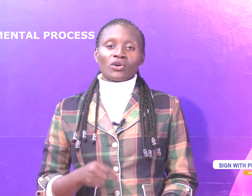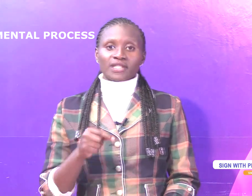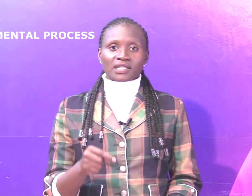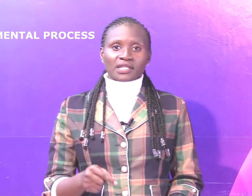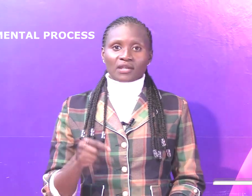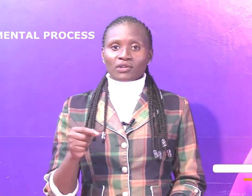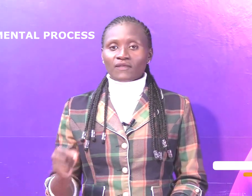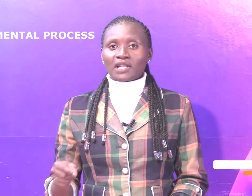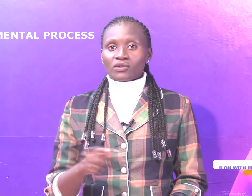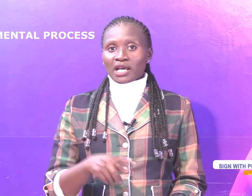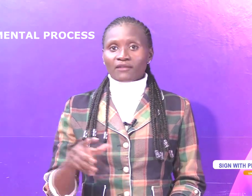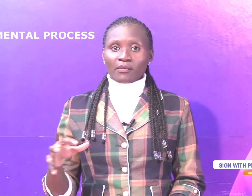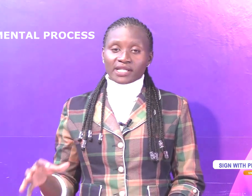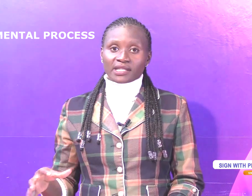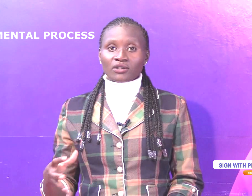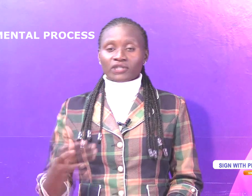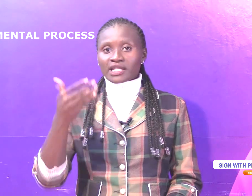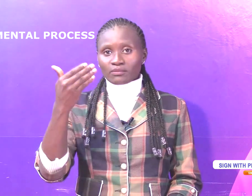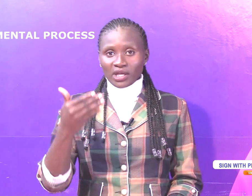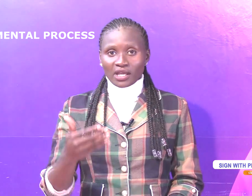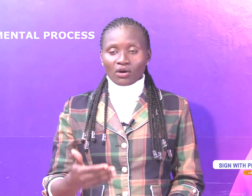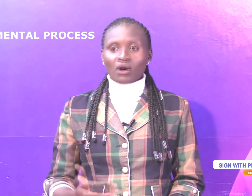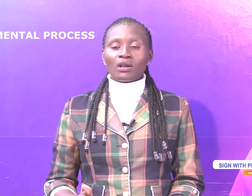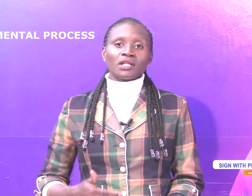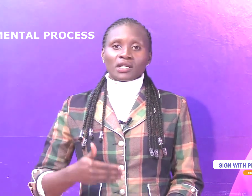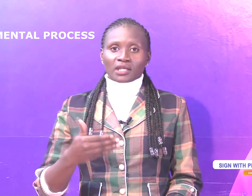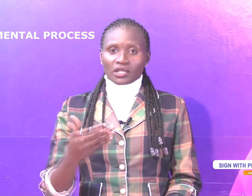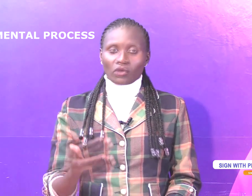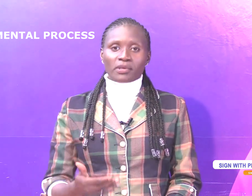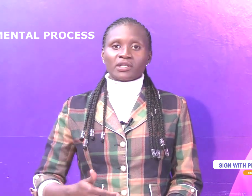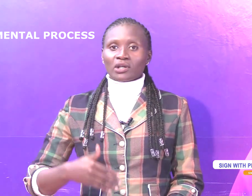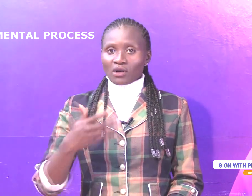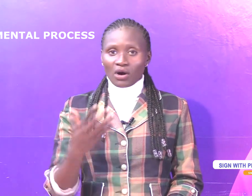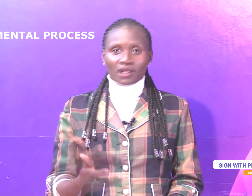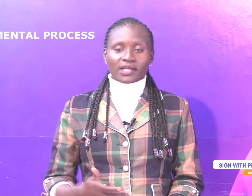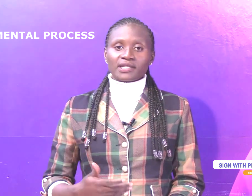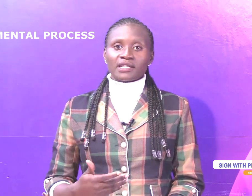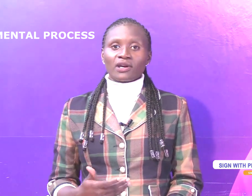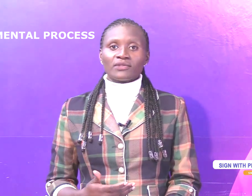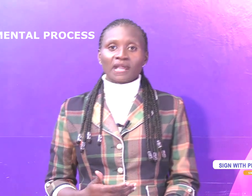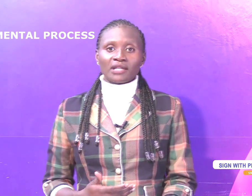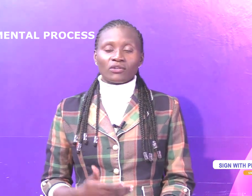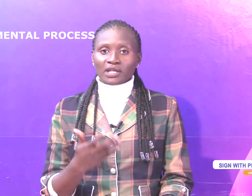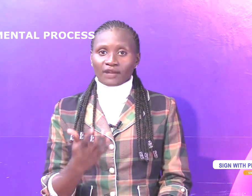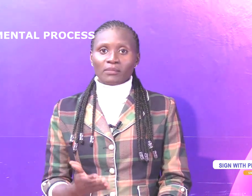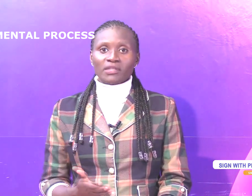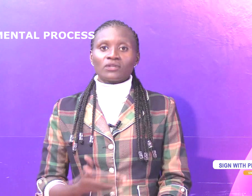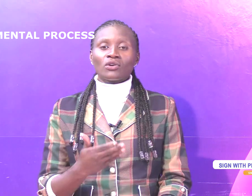Signn with Phylis on alphabets, then it will just bring all the topics, all things that you have learned on alphabets. Go and